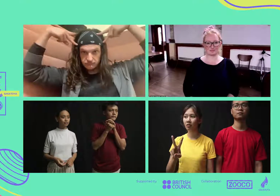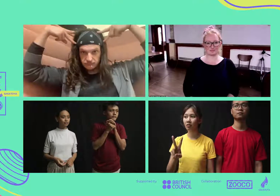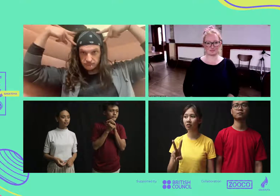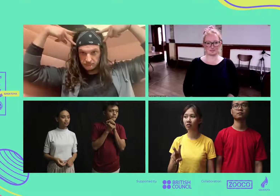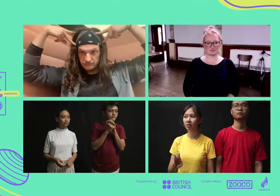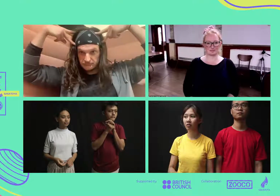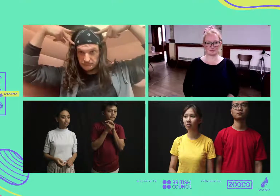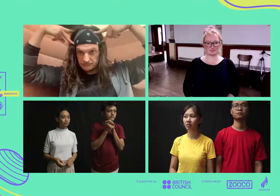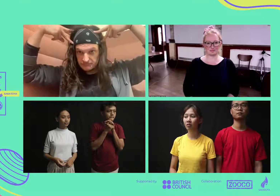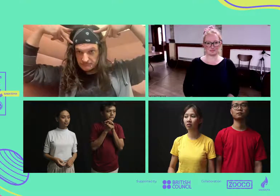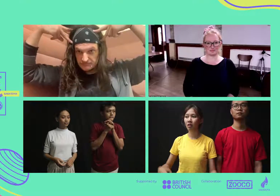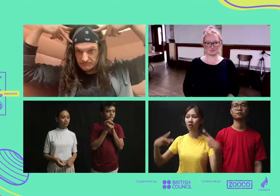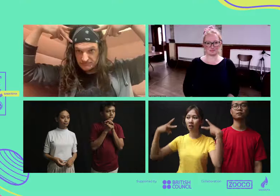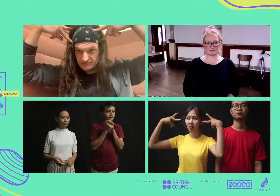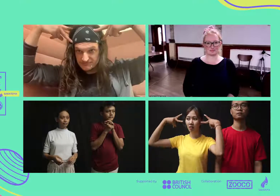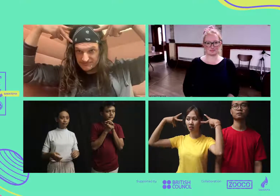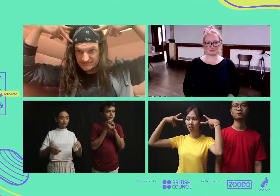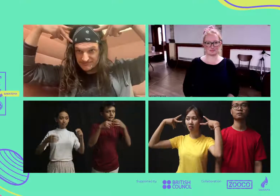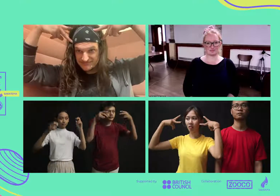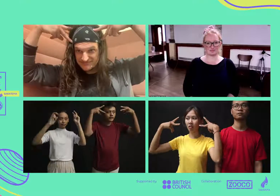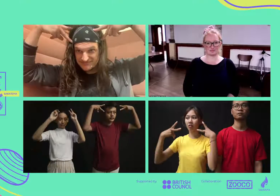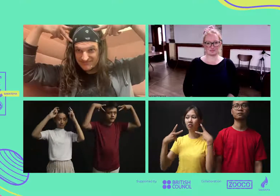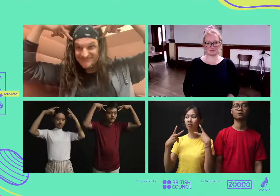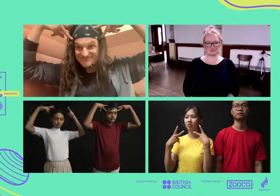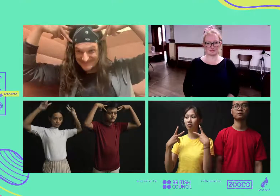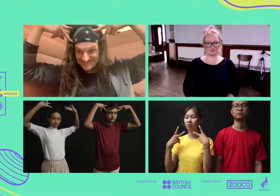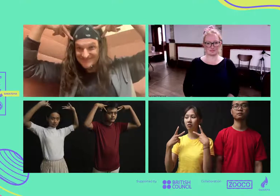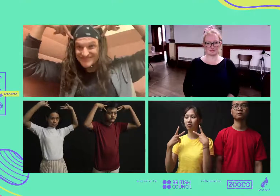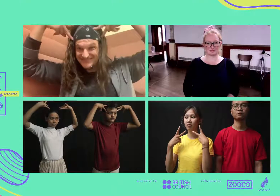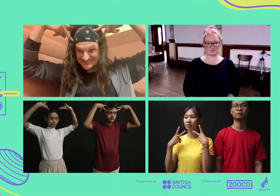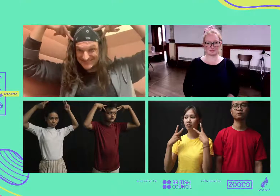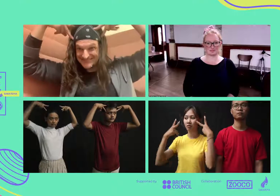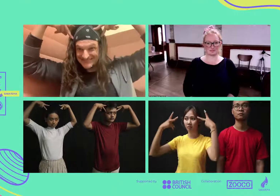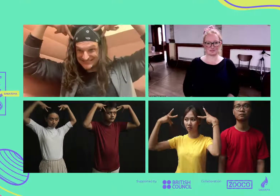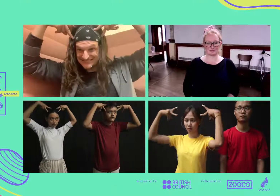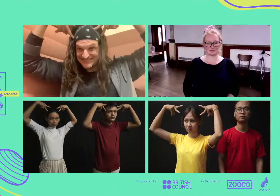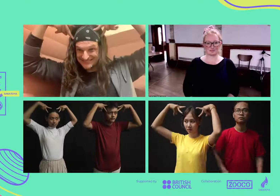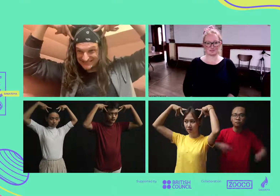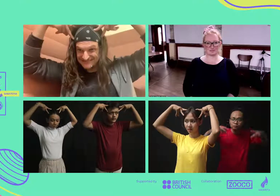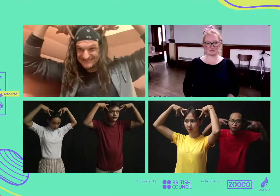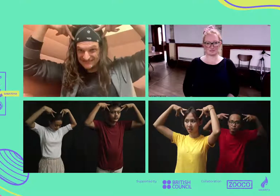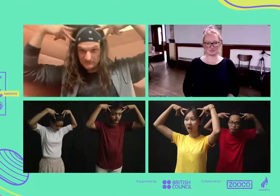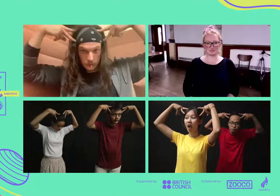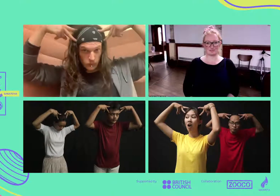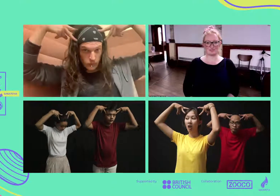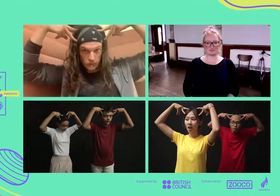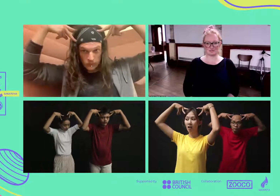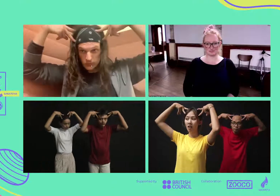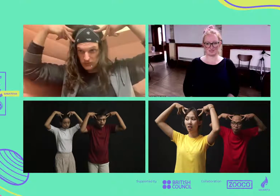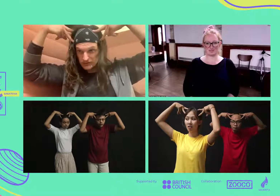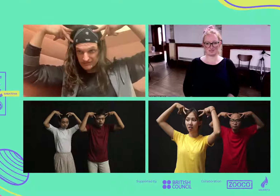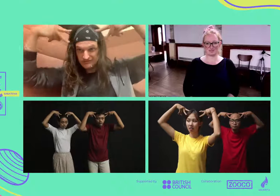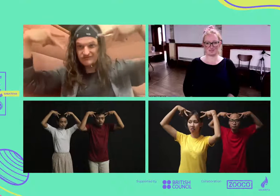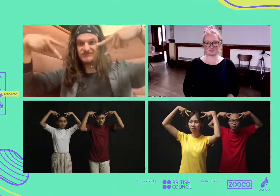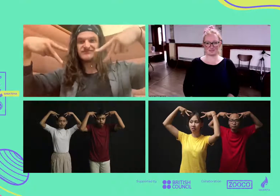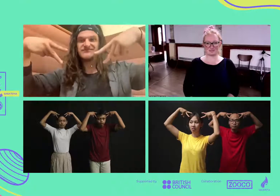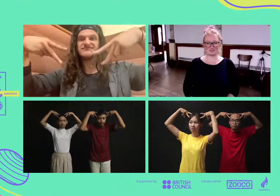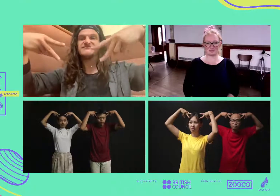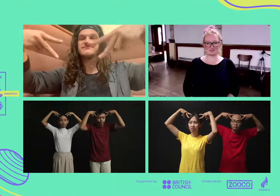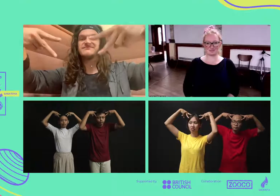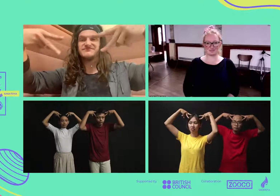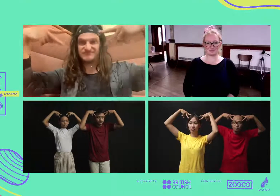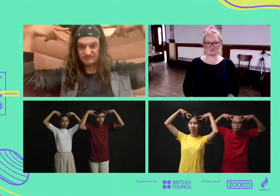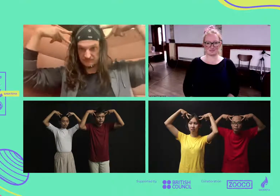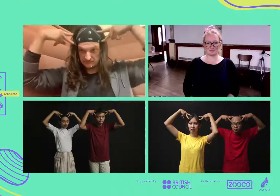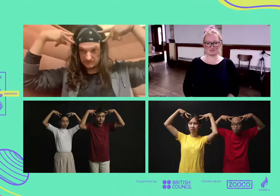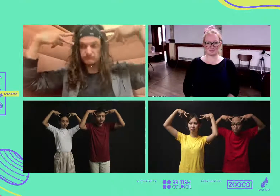So somebody did this hand shape, didn't they? So you could create the ears of a cat by putting your hands on your head to